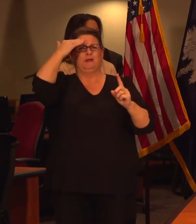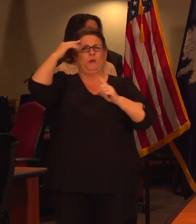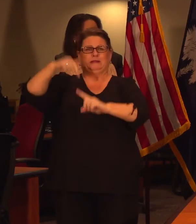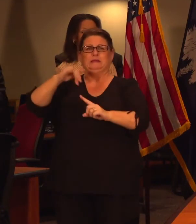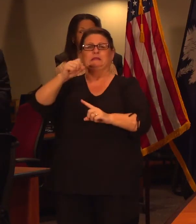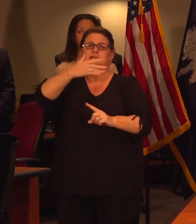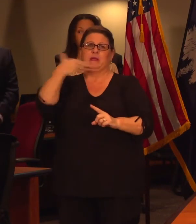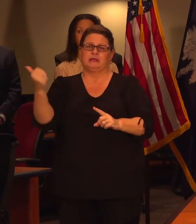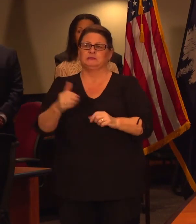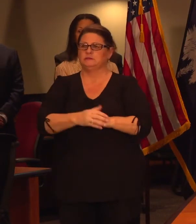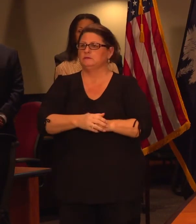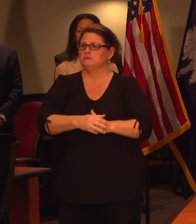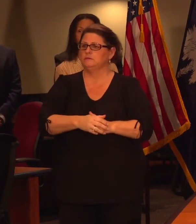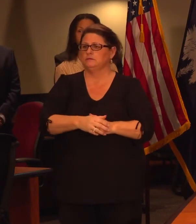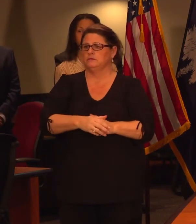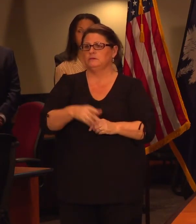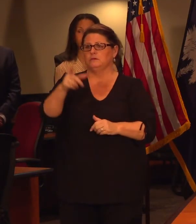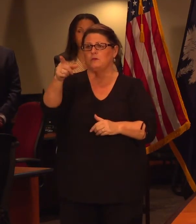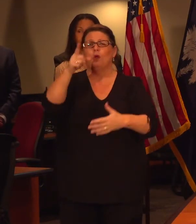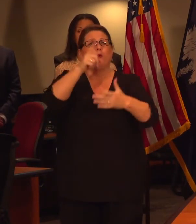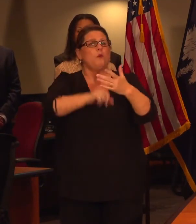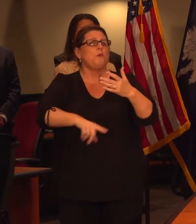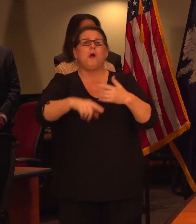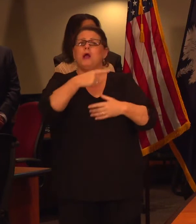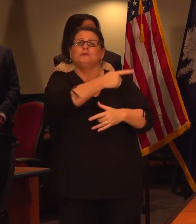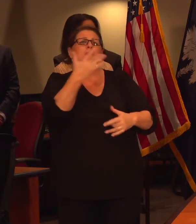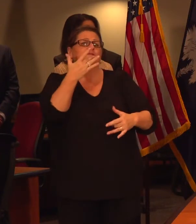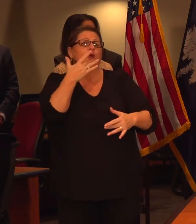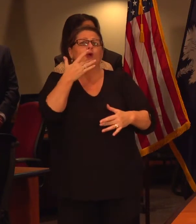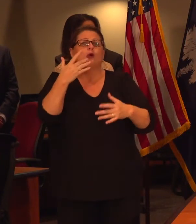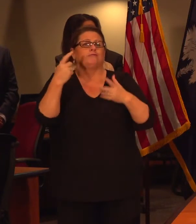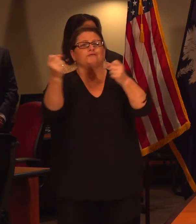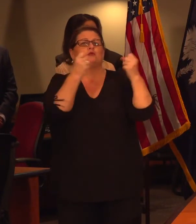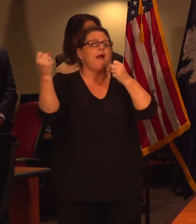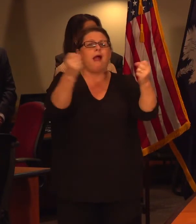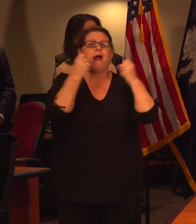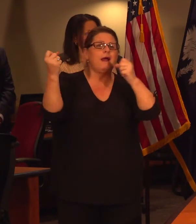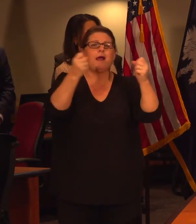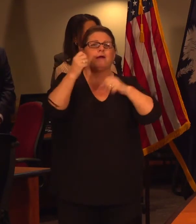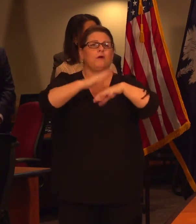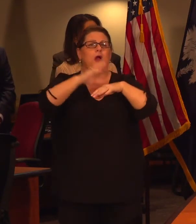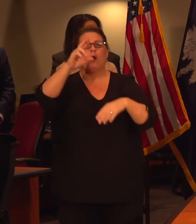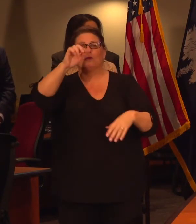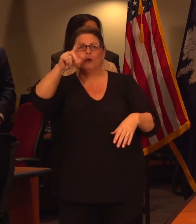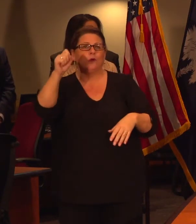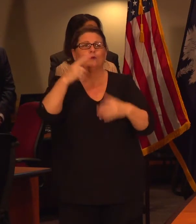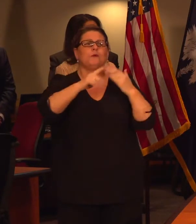Governor, Yes, at what sir. level do you want to see motor traffic actually be in the state? What percentage of the normal